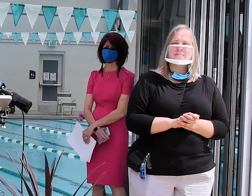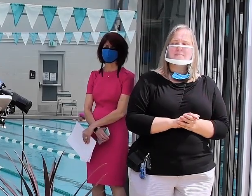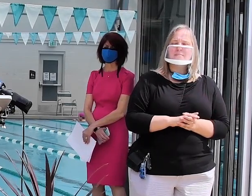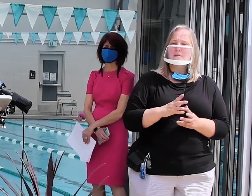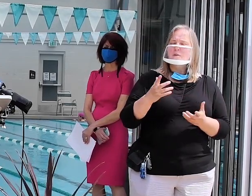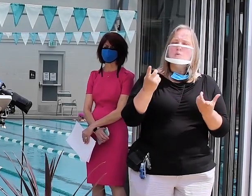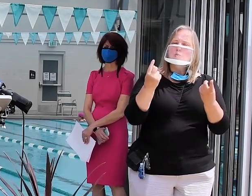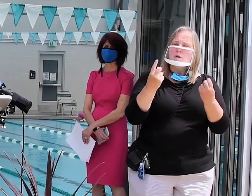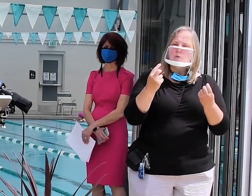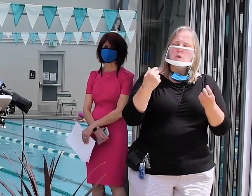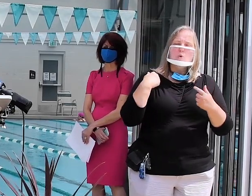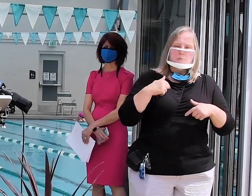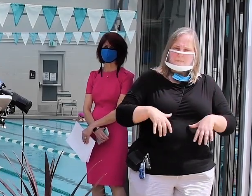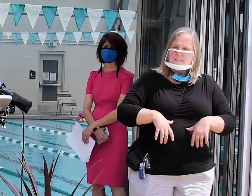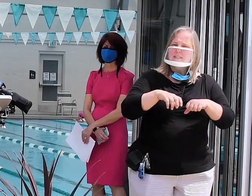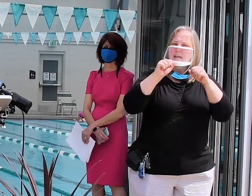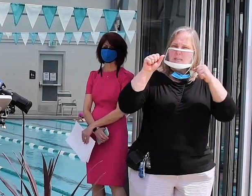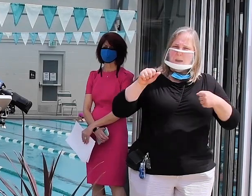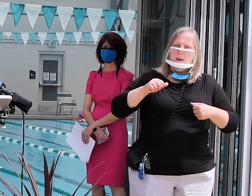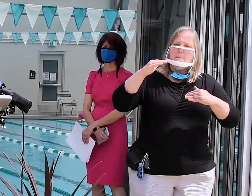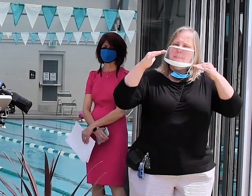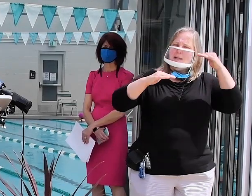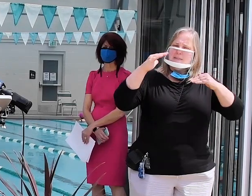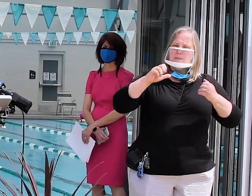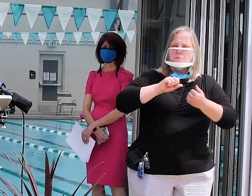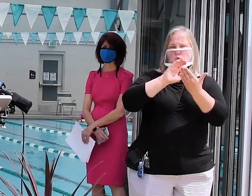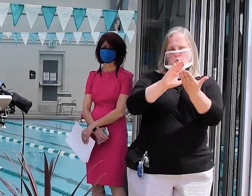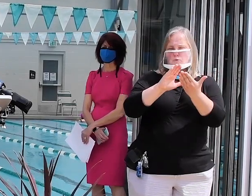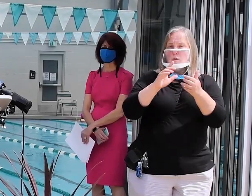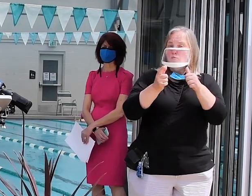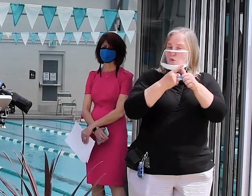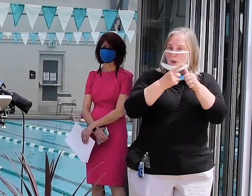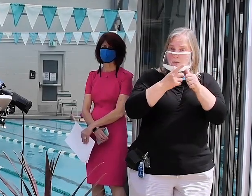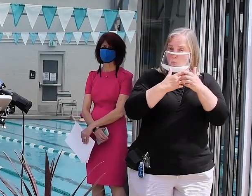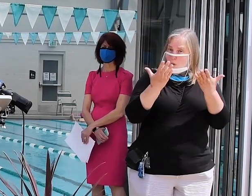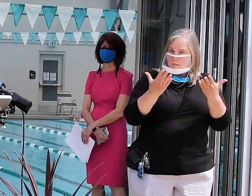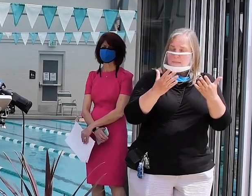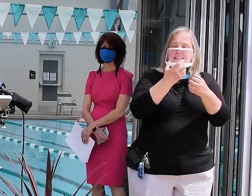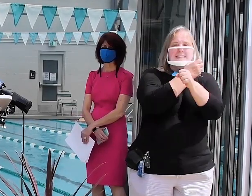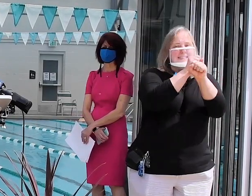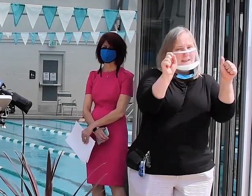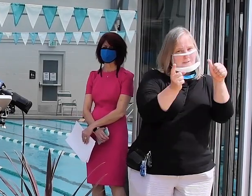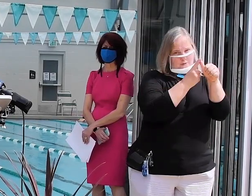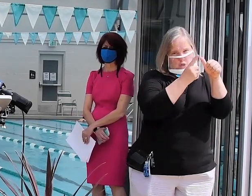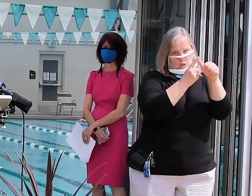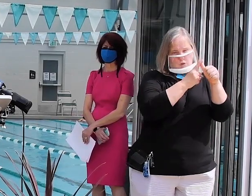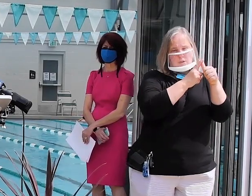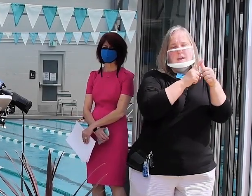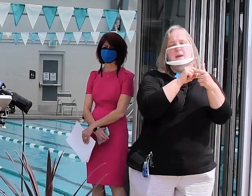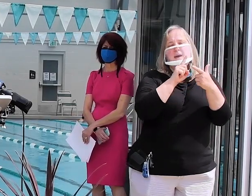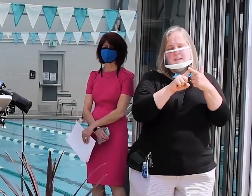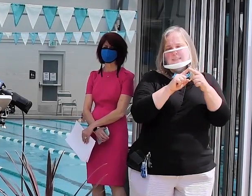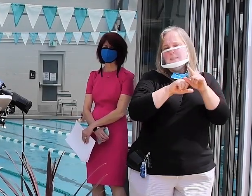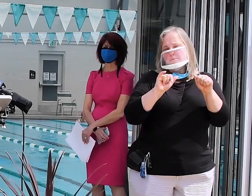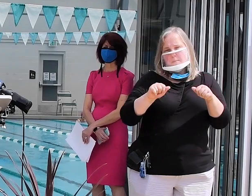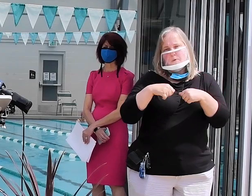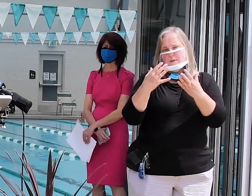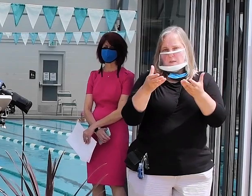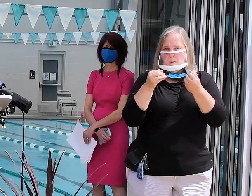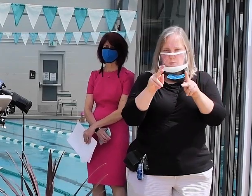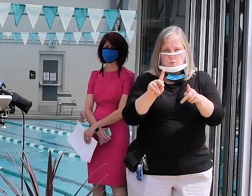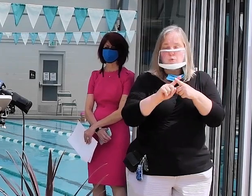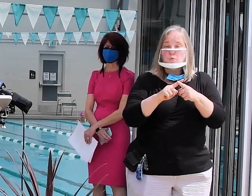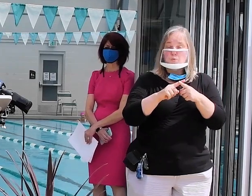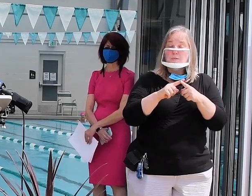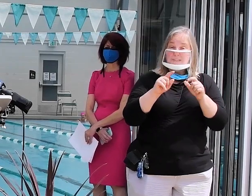We've taken a balanced approach, prioritizing safety first and also providing opportunities to